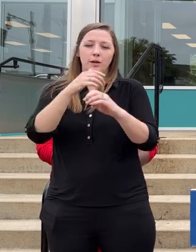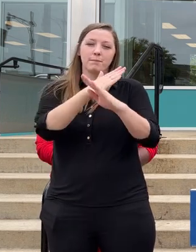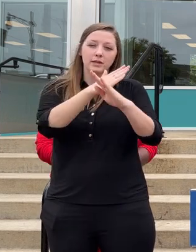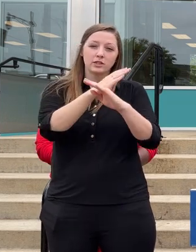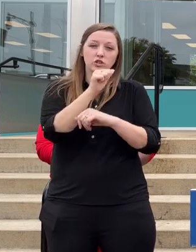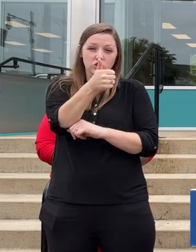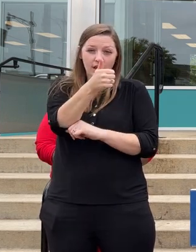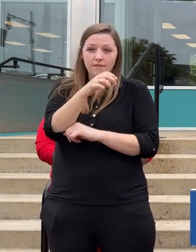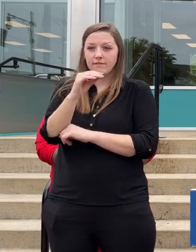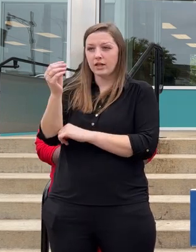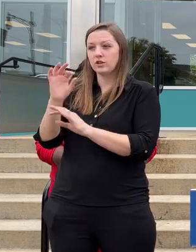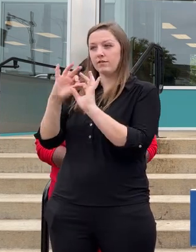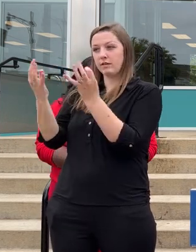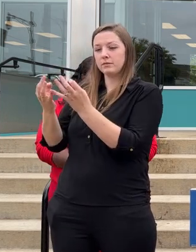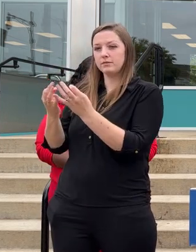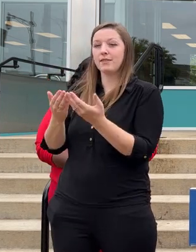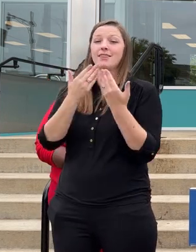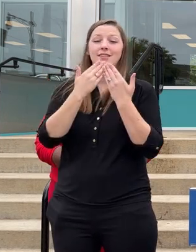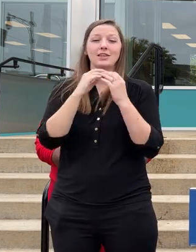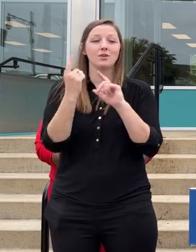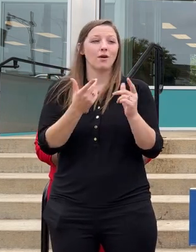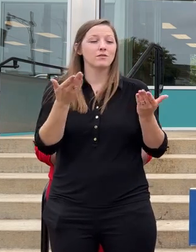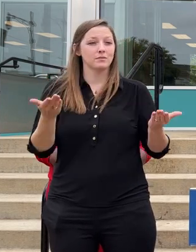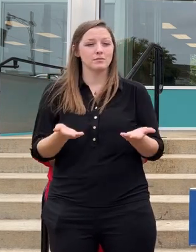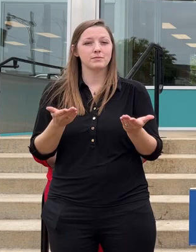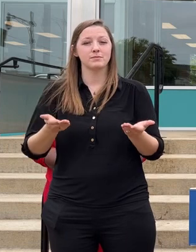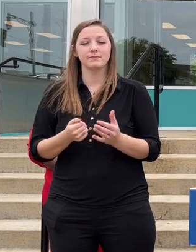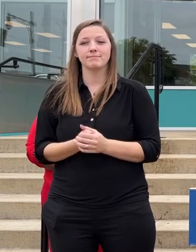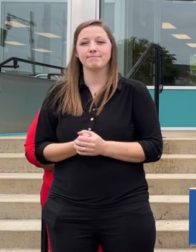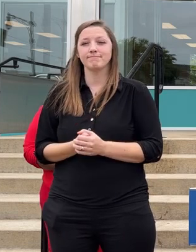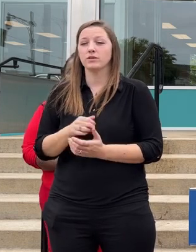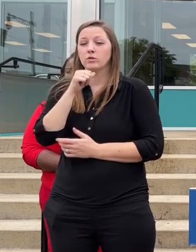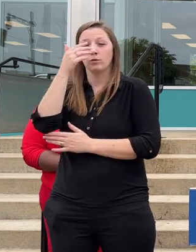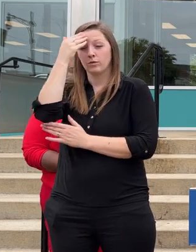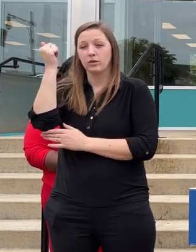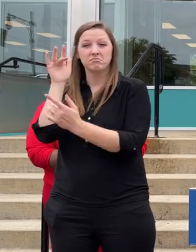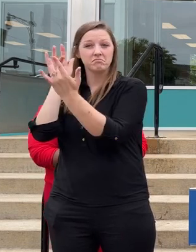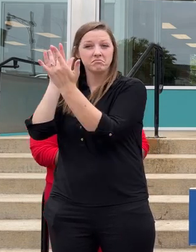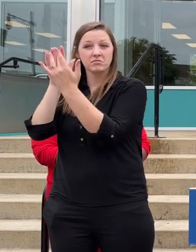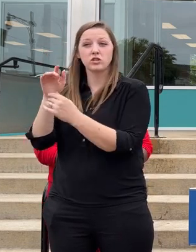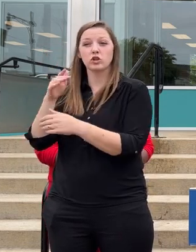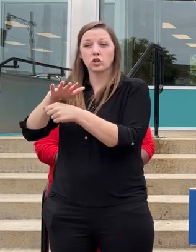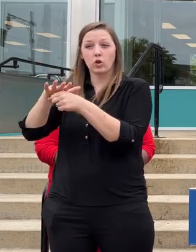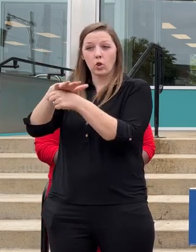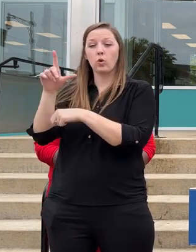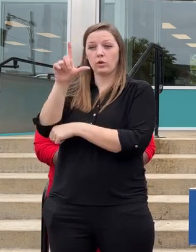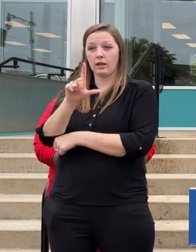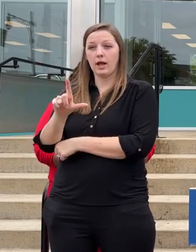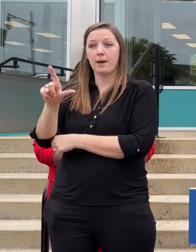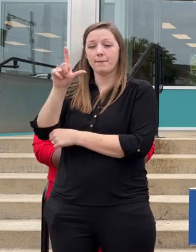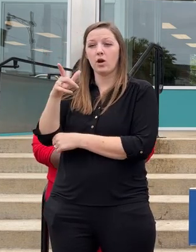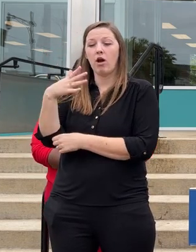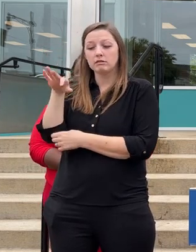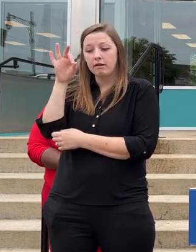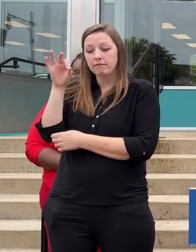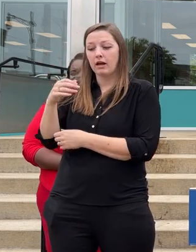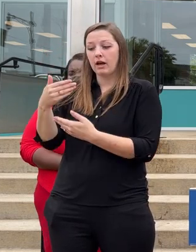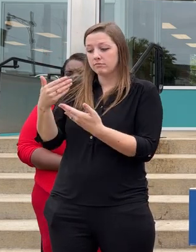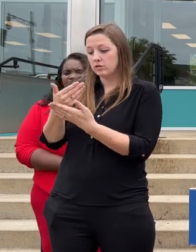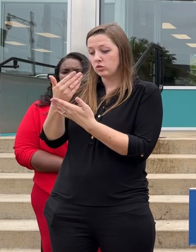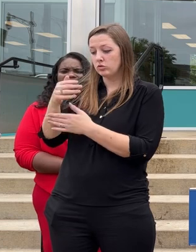and your family. Thank you all for being here. Don't forget to contact your local library to find out when the